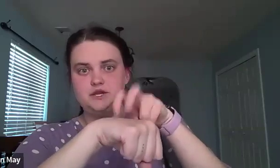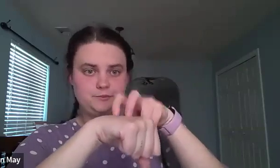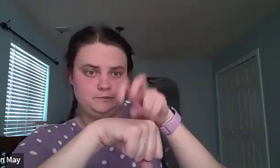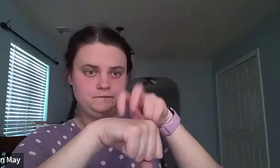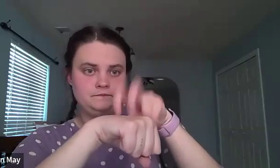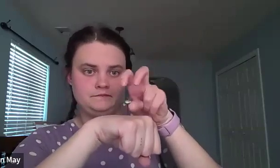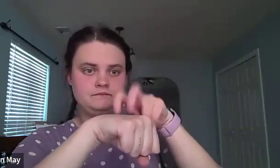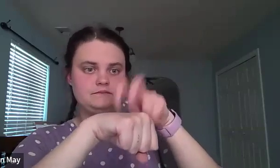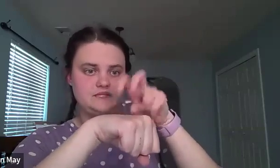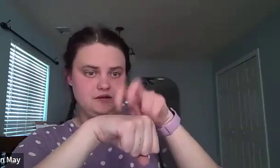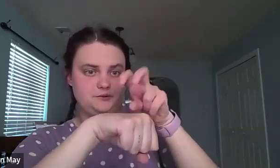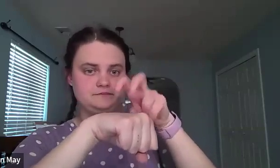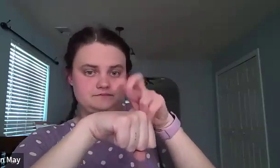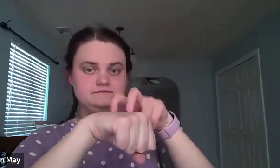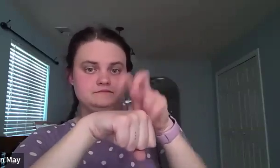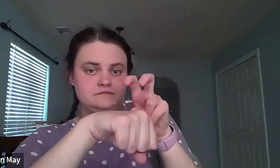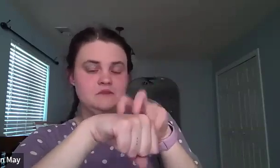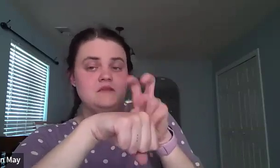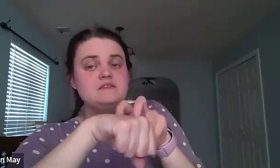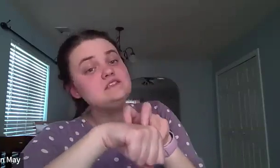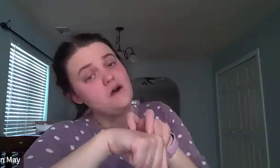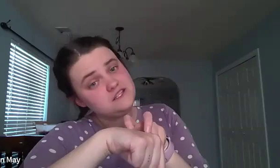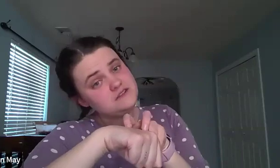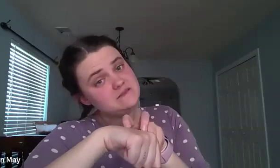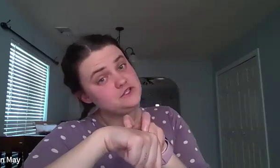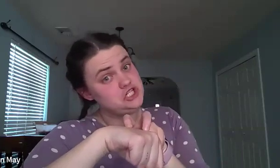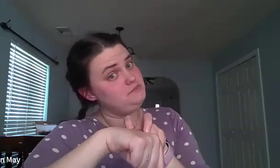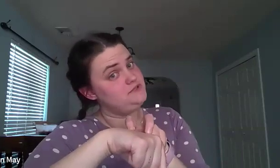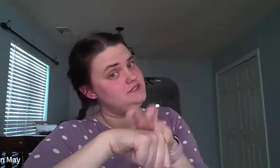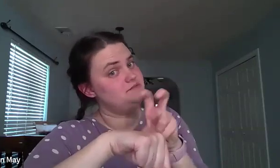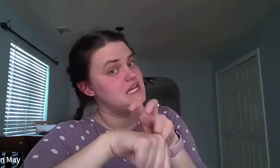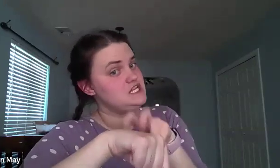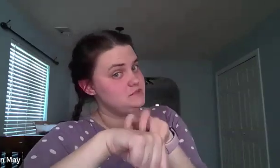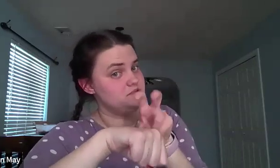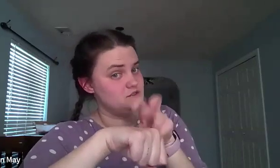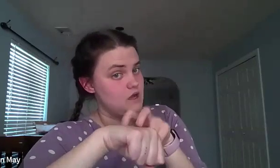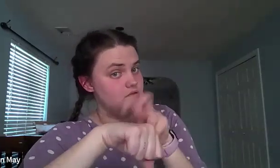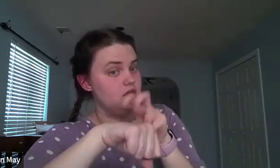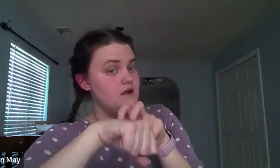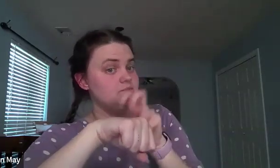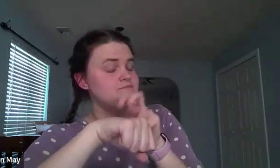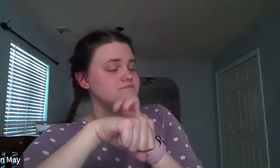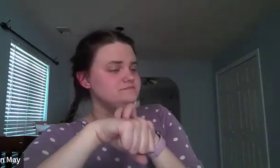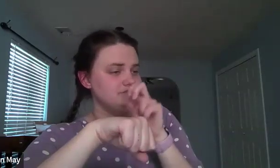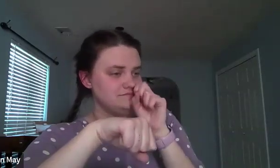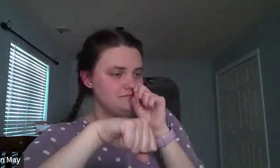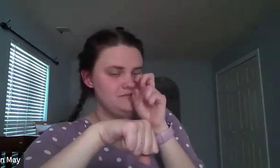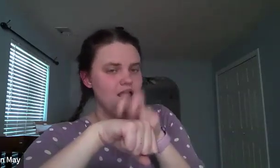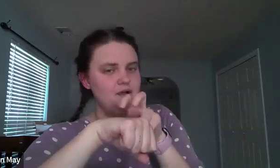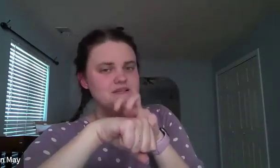Potato, potato. This is also the sign for chips, potato chips as well. I always